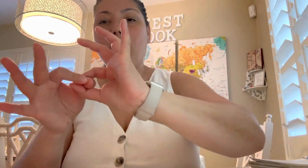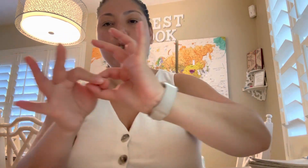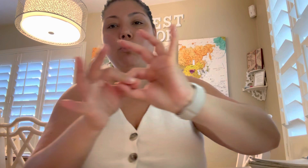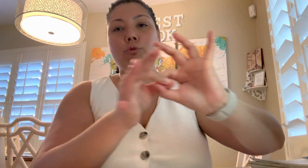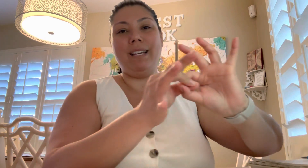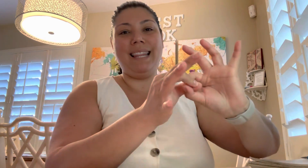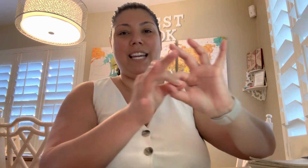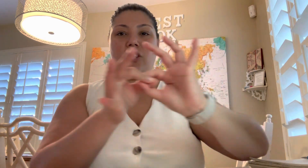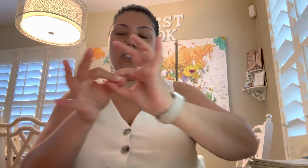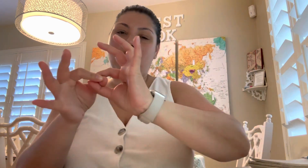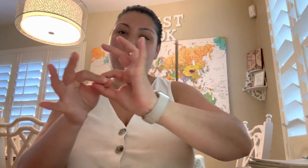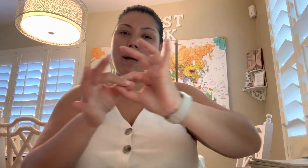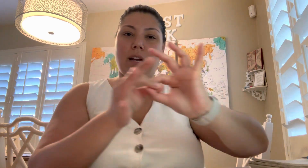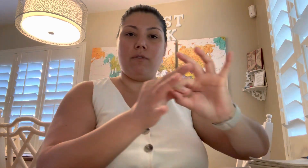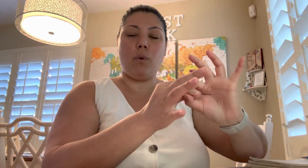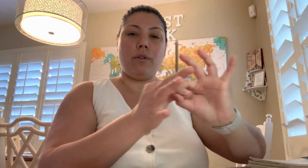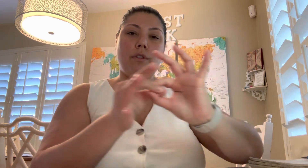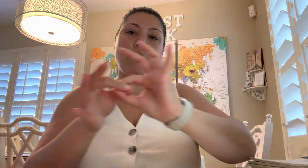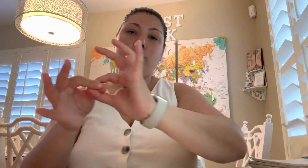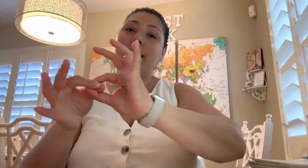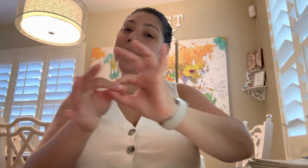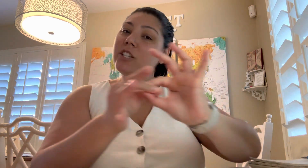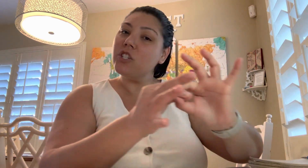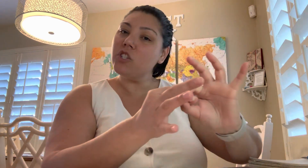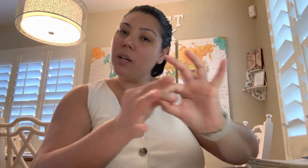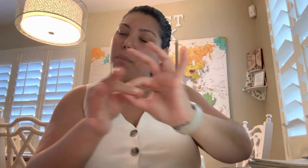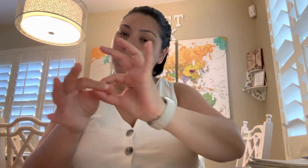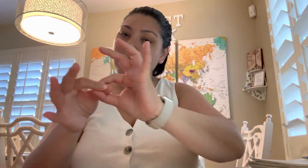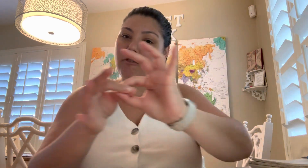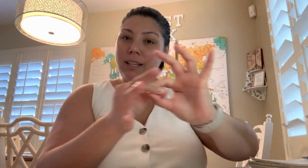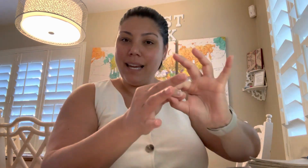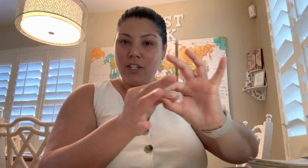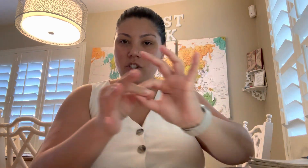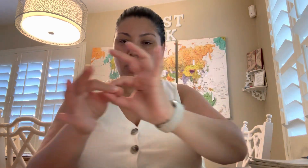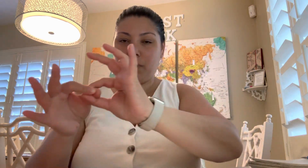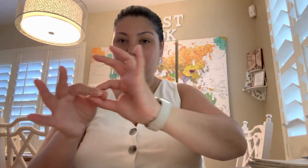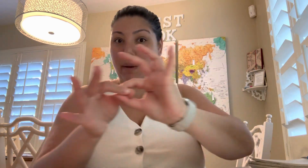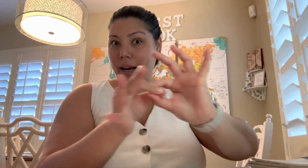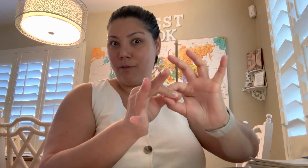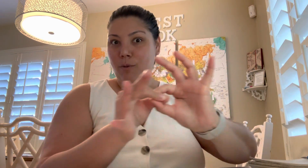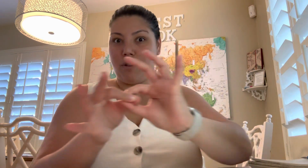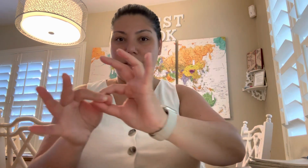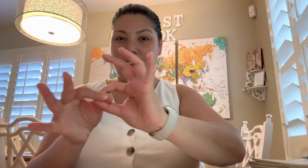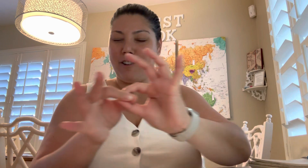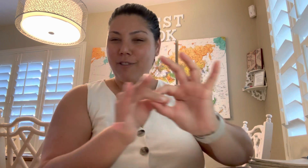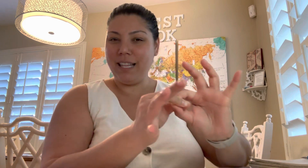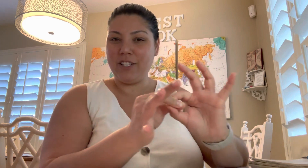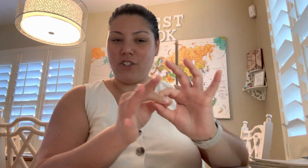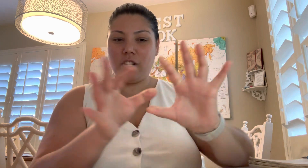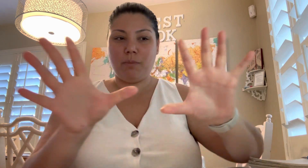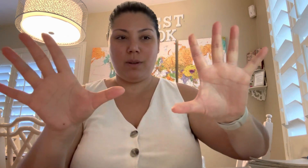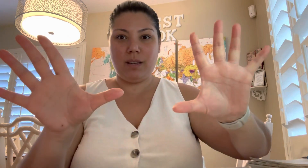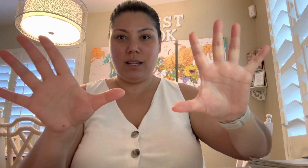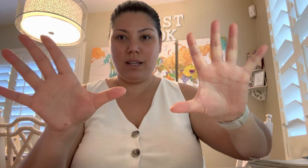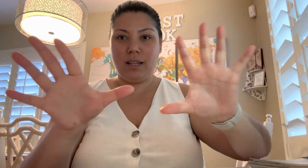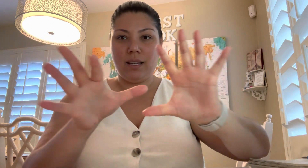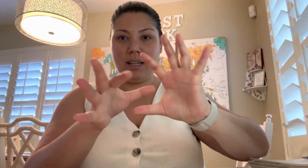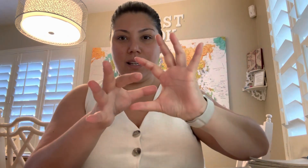do relationship, back and forth. Relationship. Relationship is a back and forth thing. Relationship.